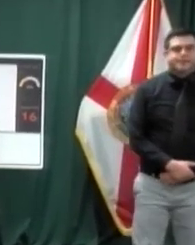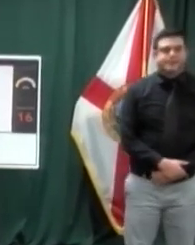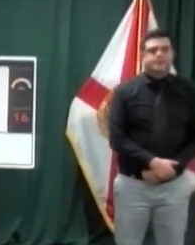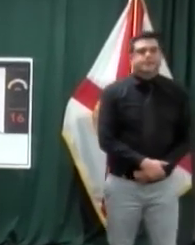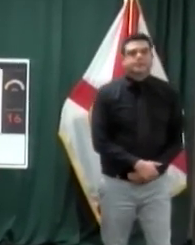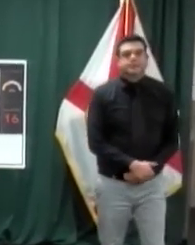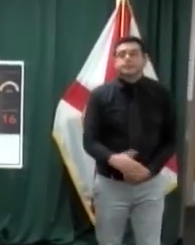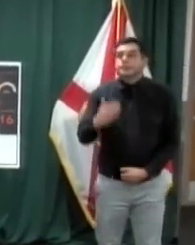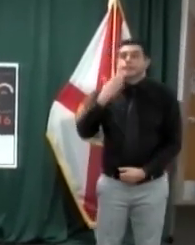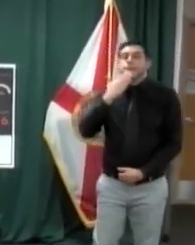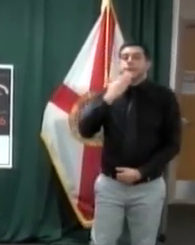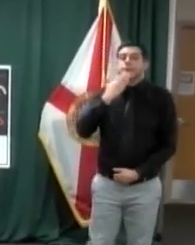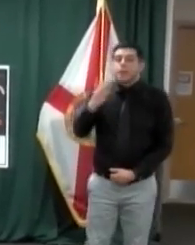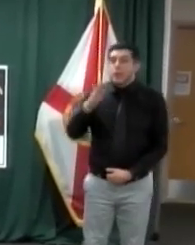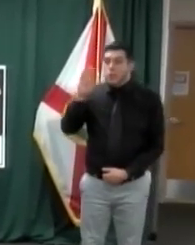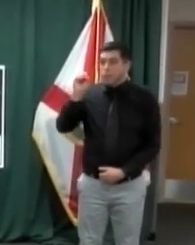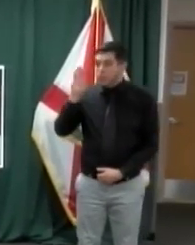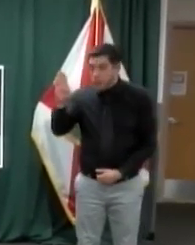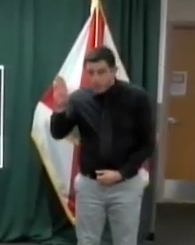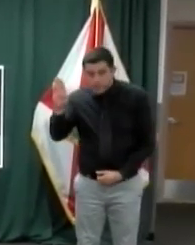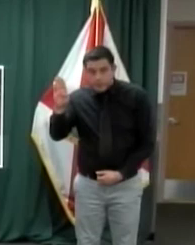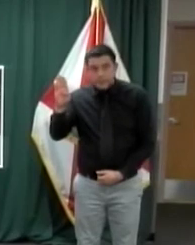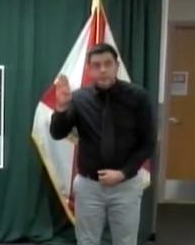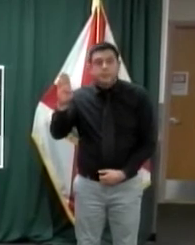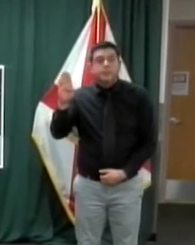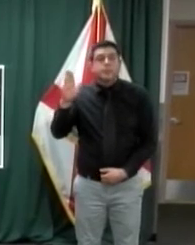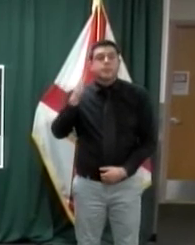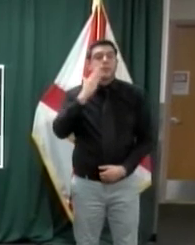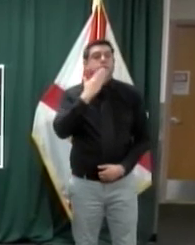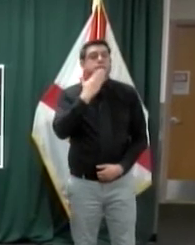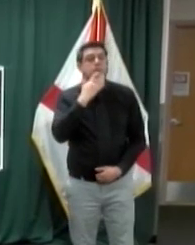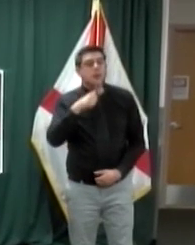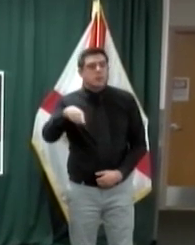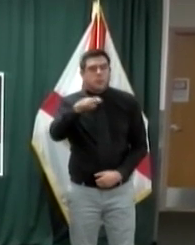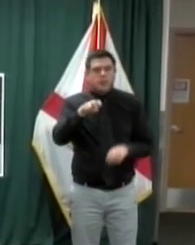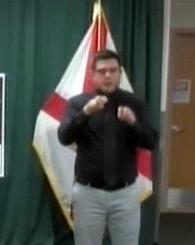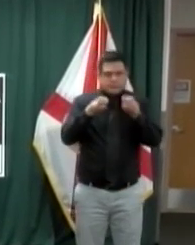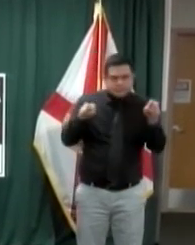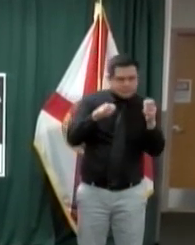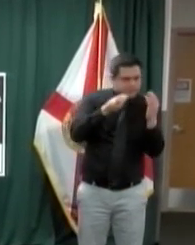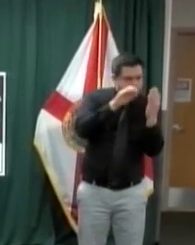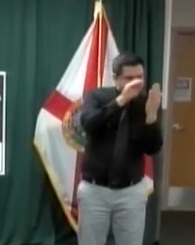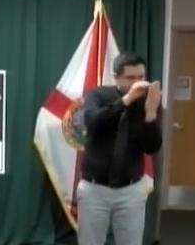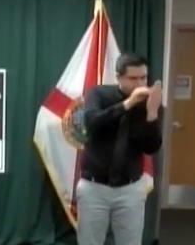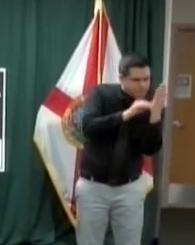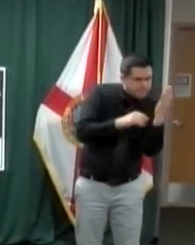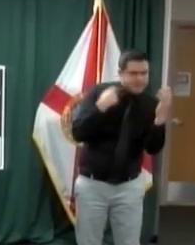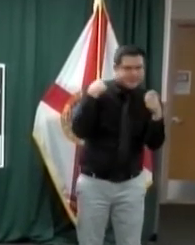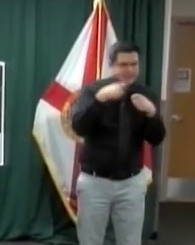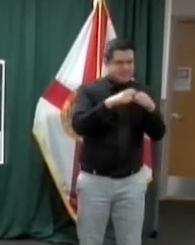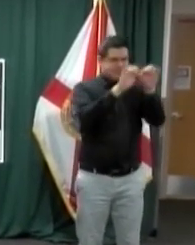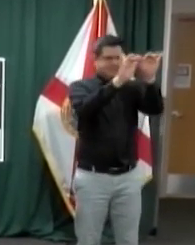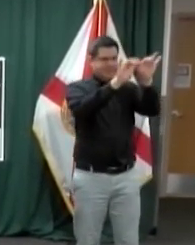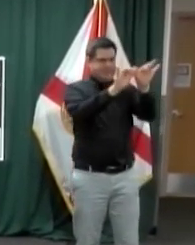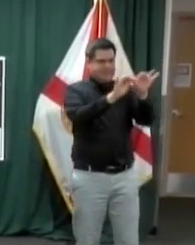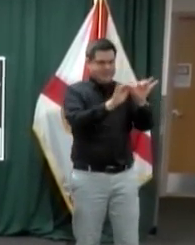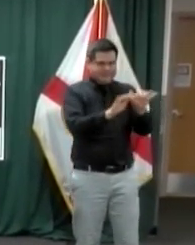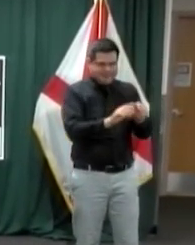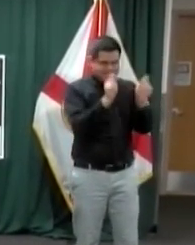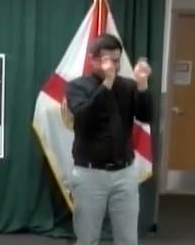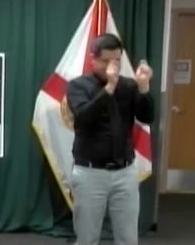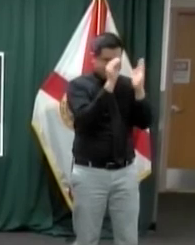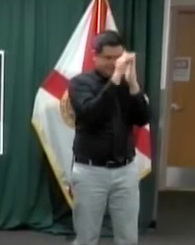Thank you, Bob. We appreciate you sitting in for us today and doing the Spanish version of that. As you're aware, we have